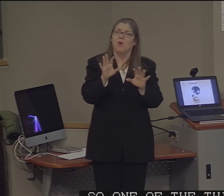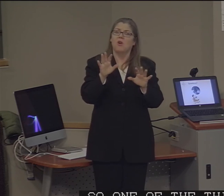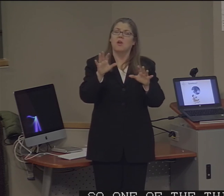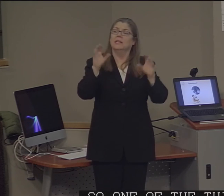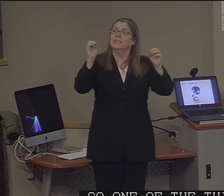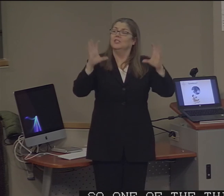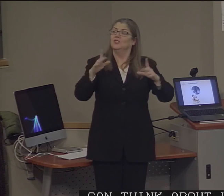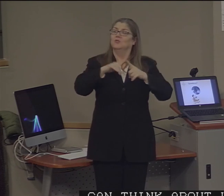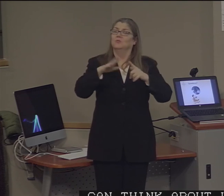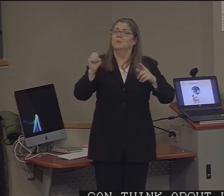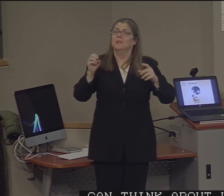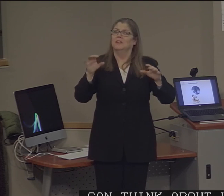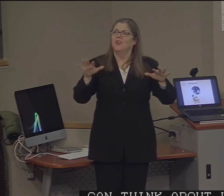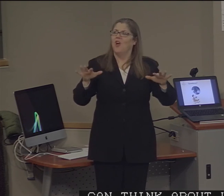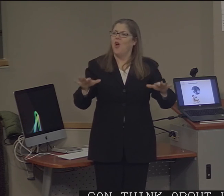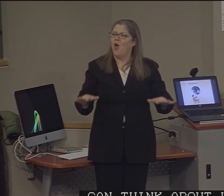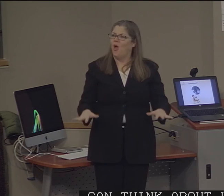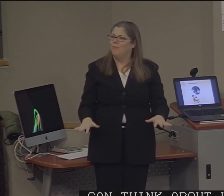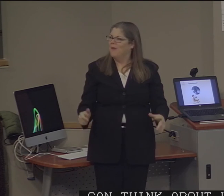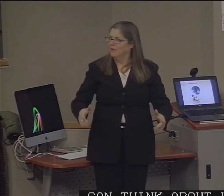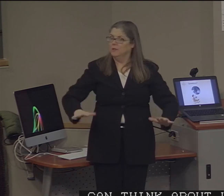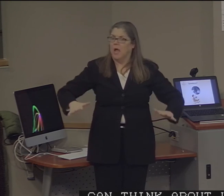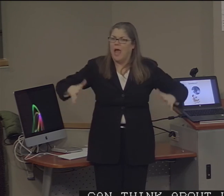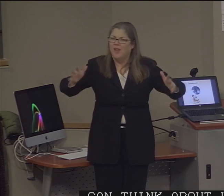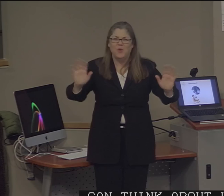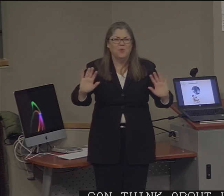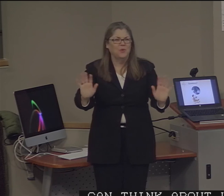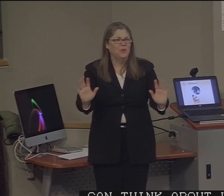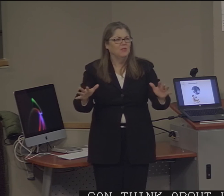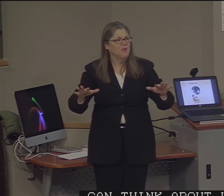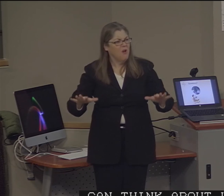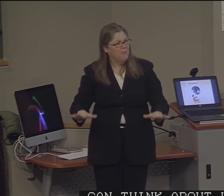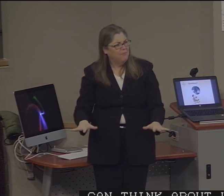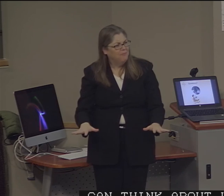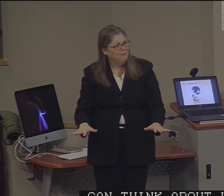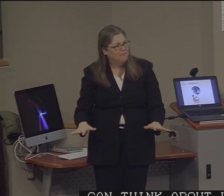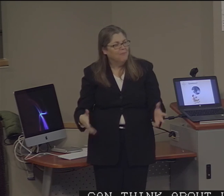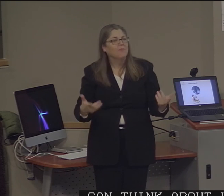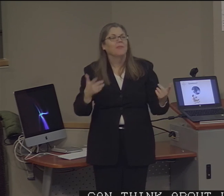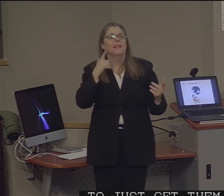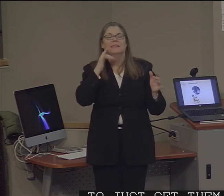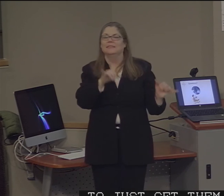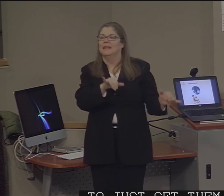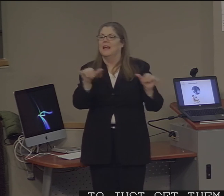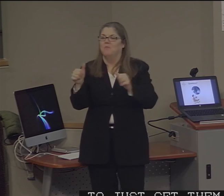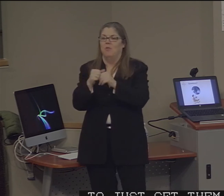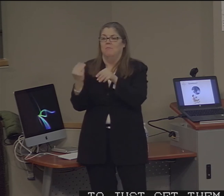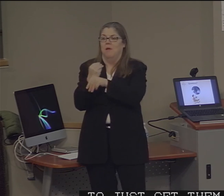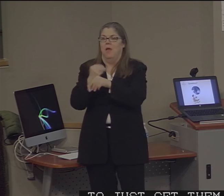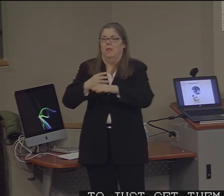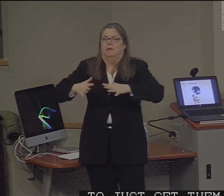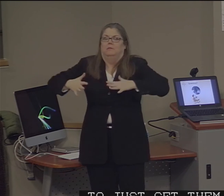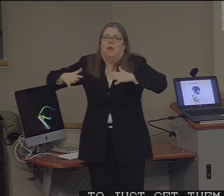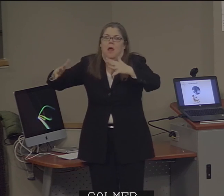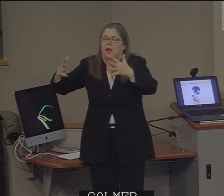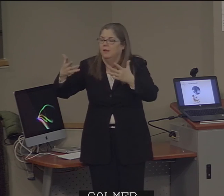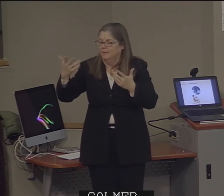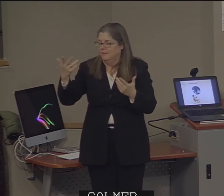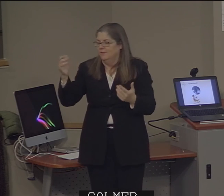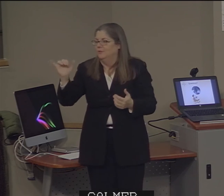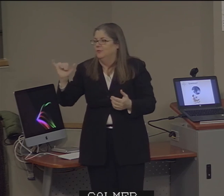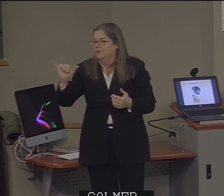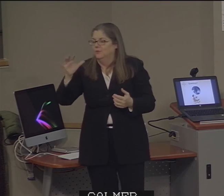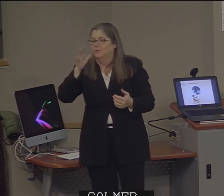calmer, because what it takes to, and they have the same problem with math anxiety, what it takes to